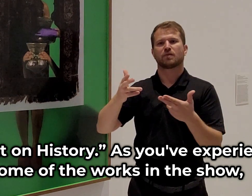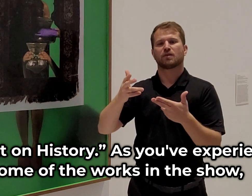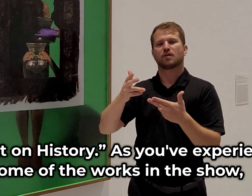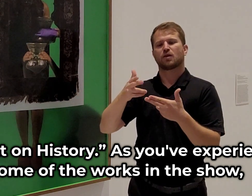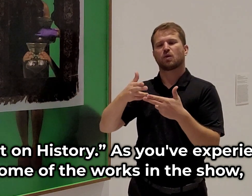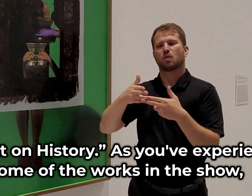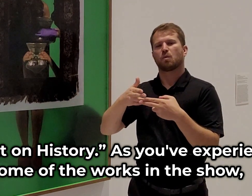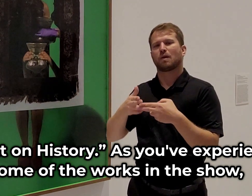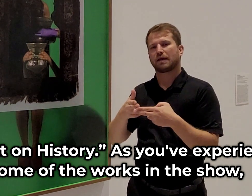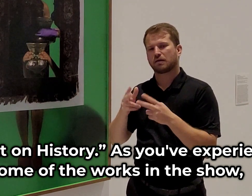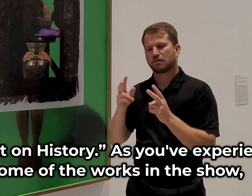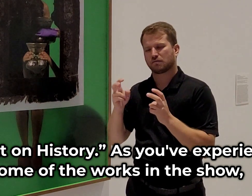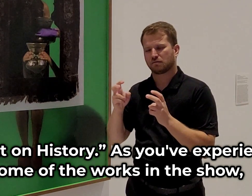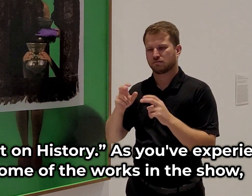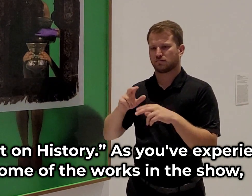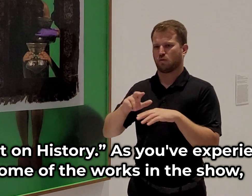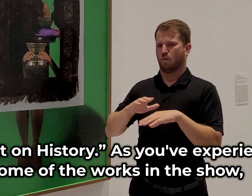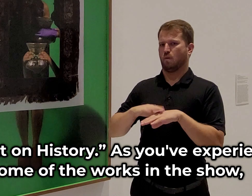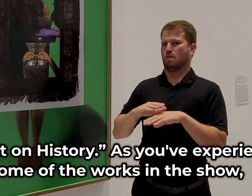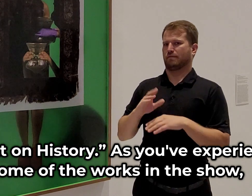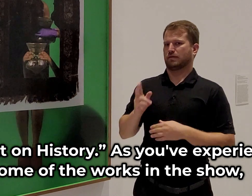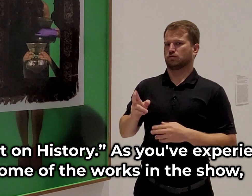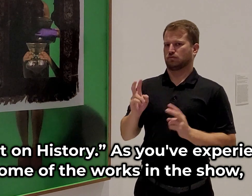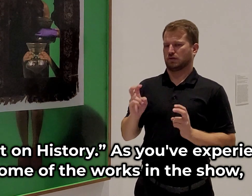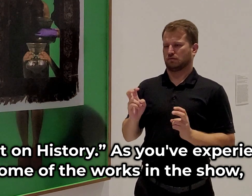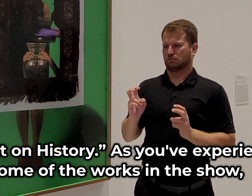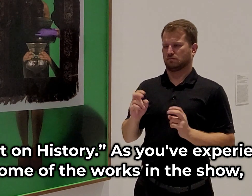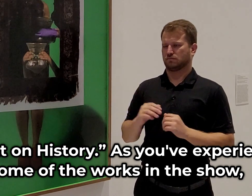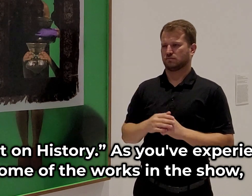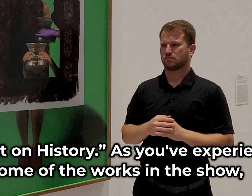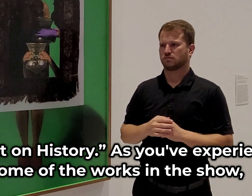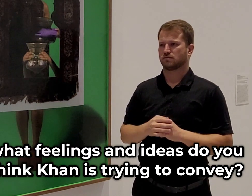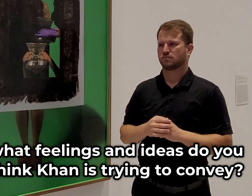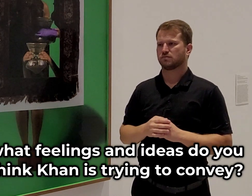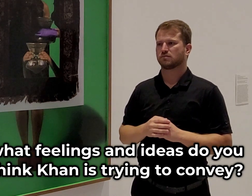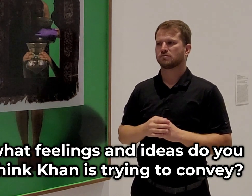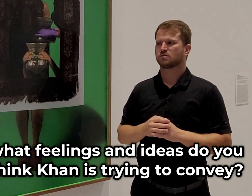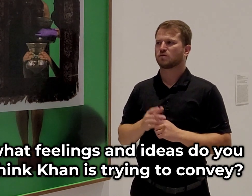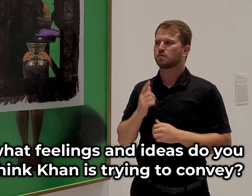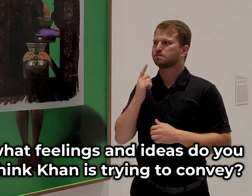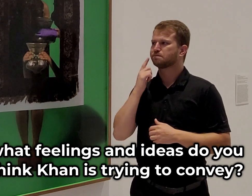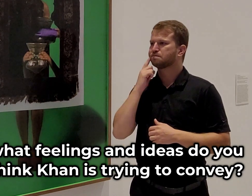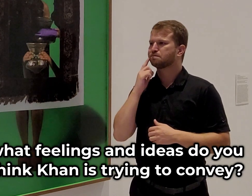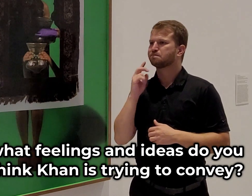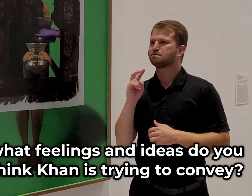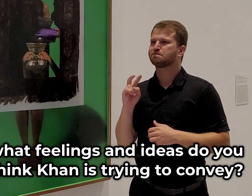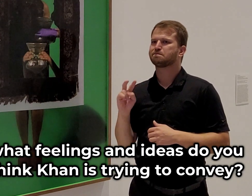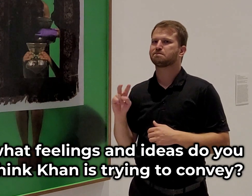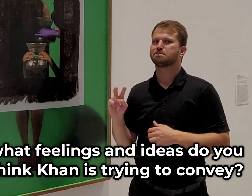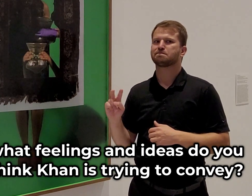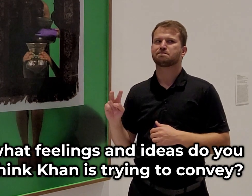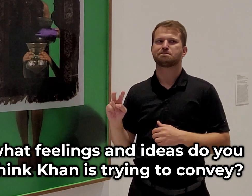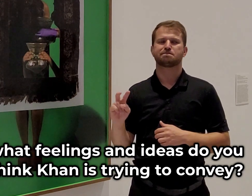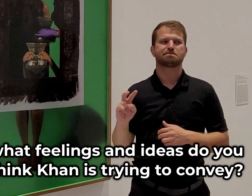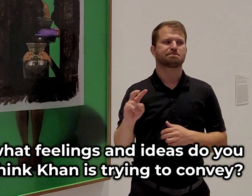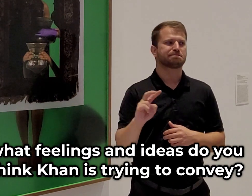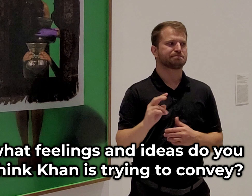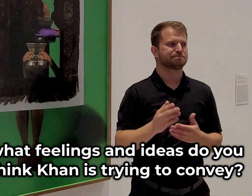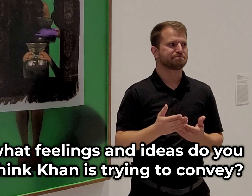As you've experienced some of the works in this show, what feelings and ideas do you think Khan is